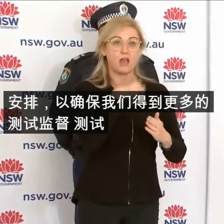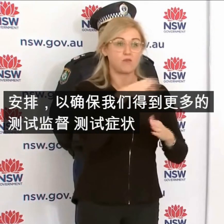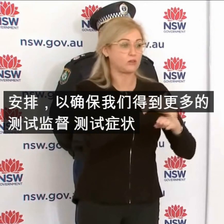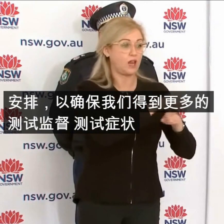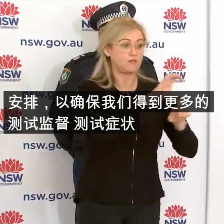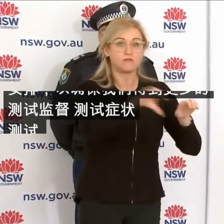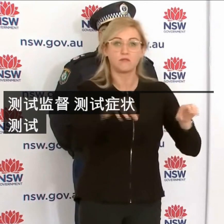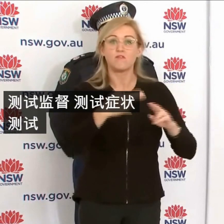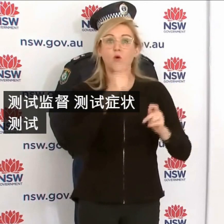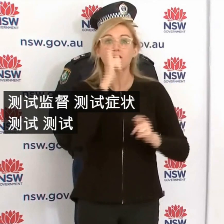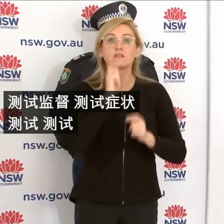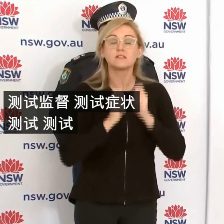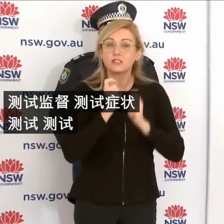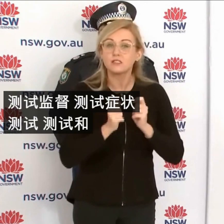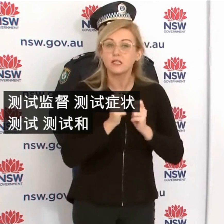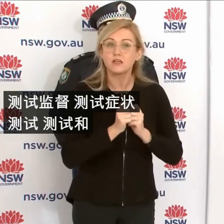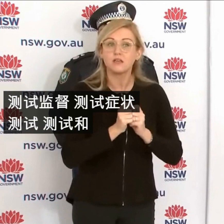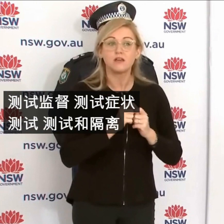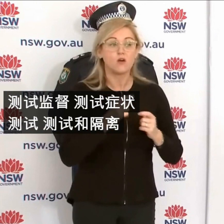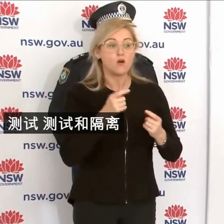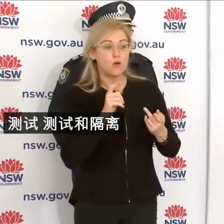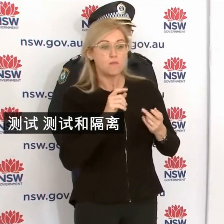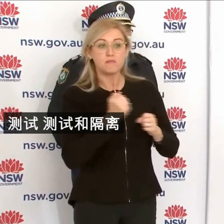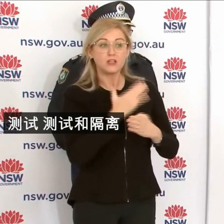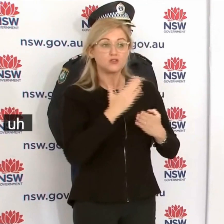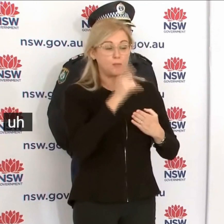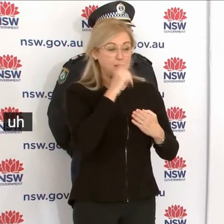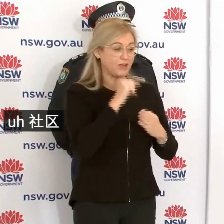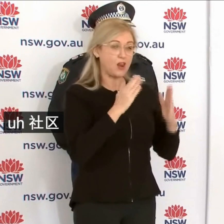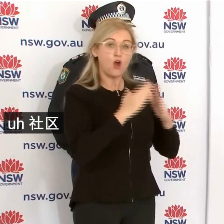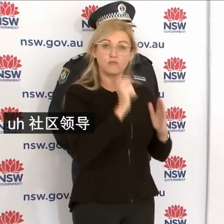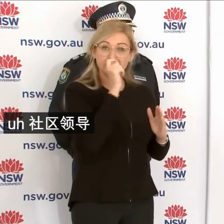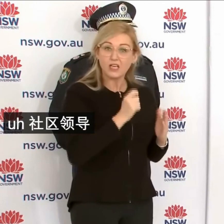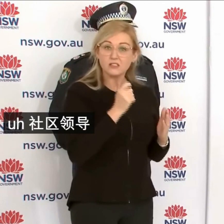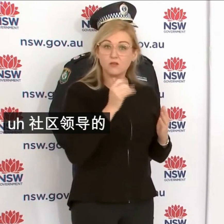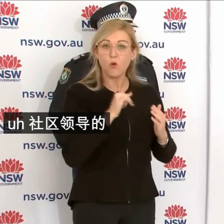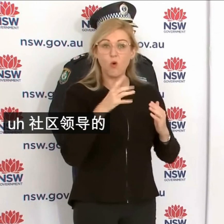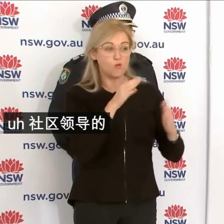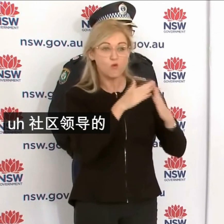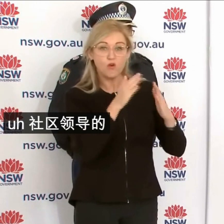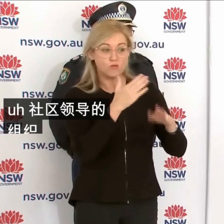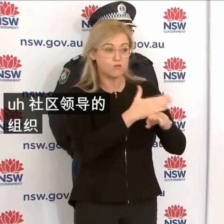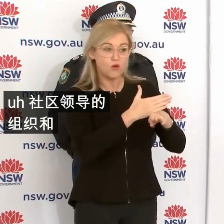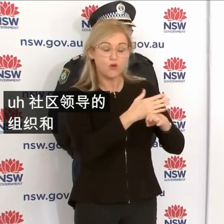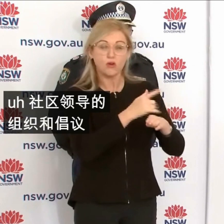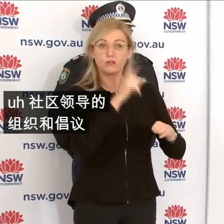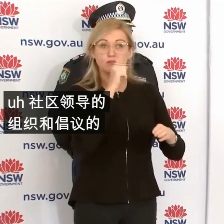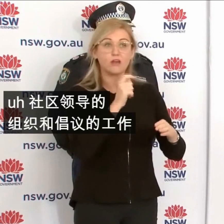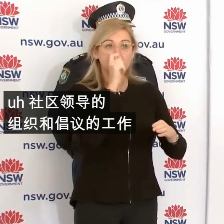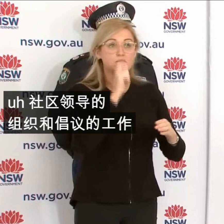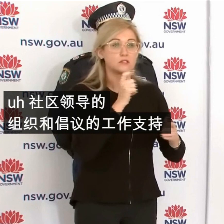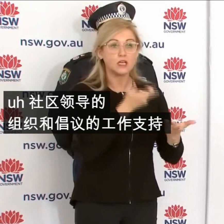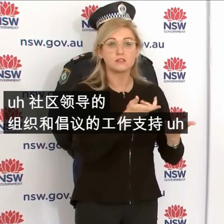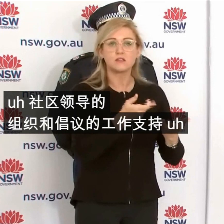testing, symptomatic testing, testing and isolating away from work, supports for community-led organisations